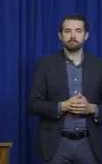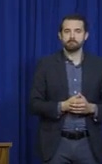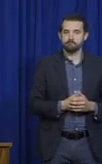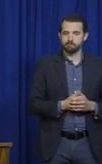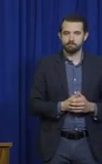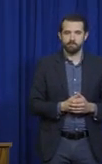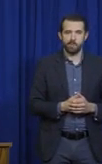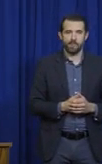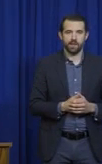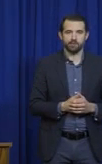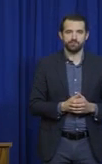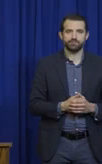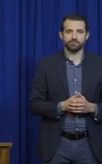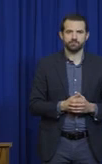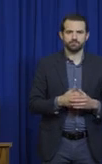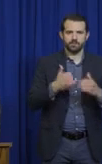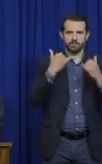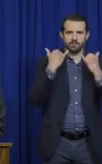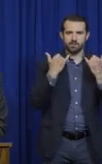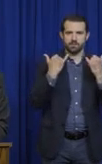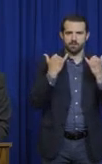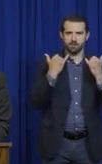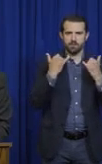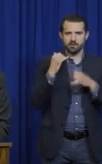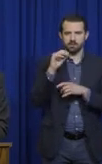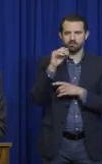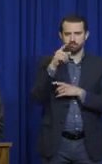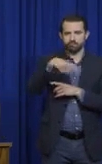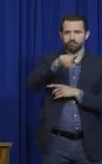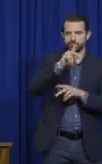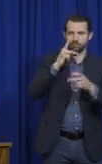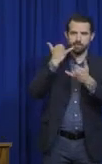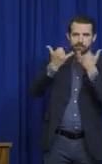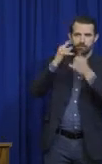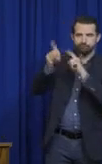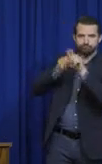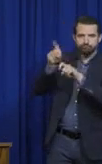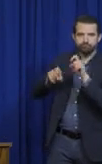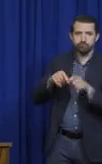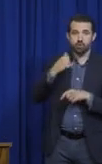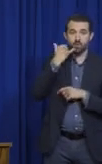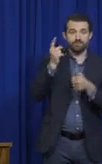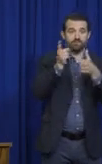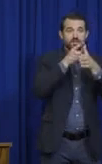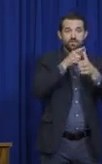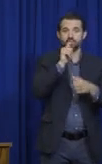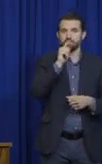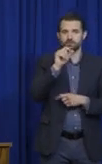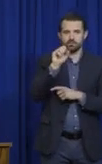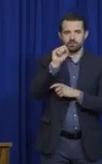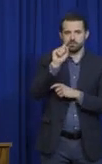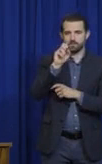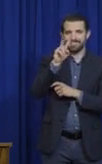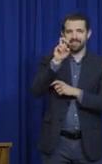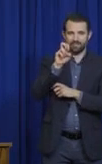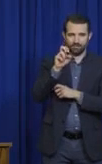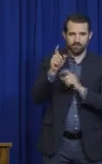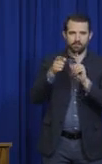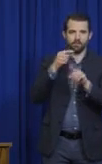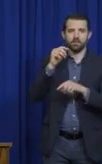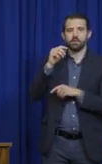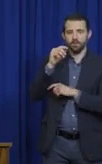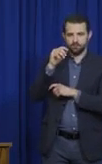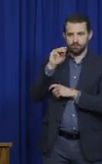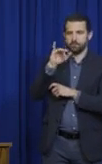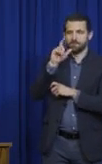in the media. And today's leadoff question goes to Steve Missler over at Maine Public. Steve, go ahead.